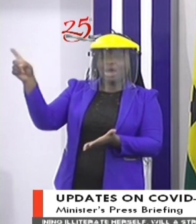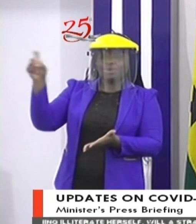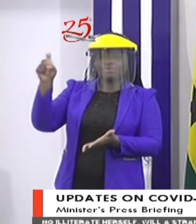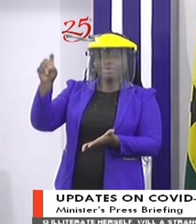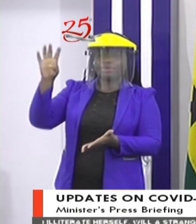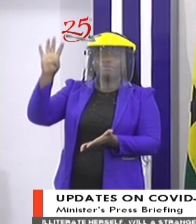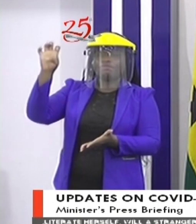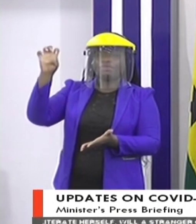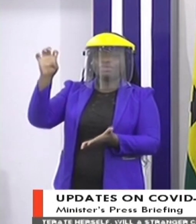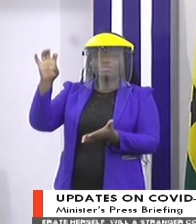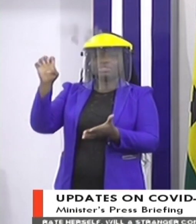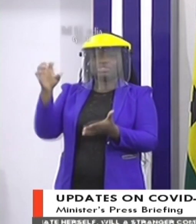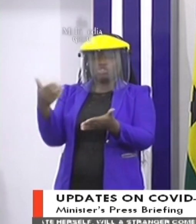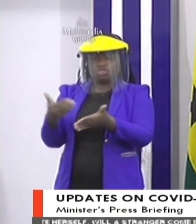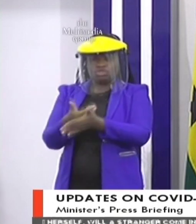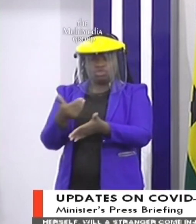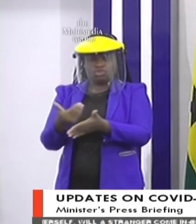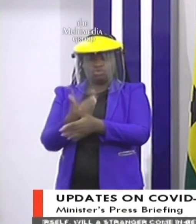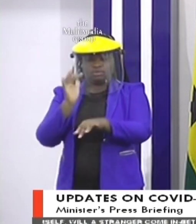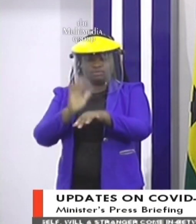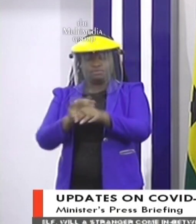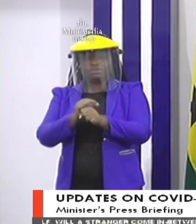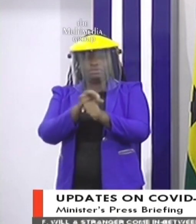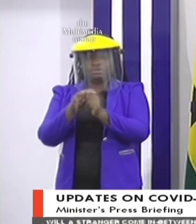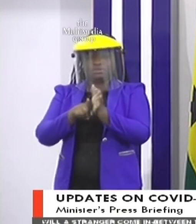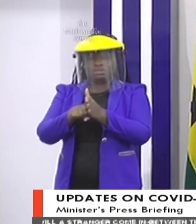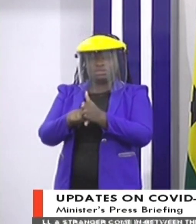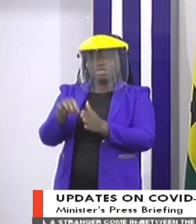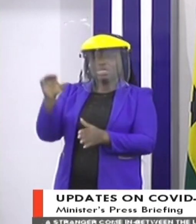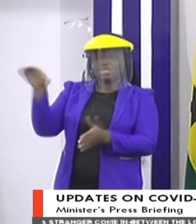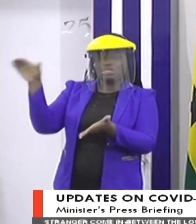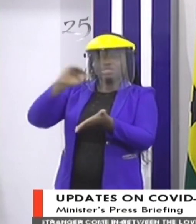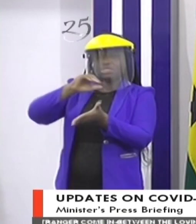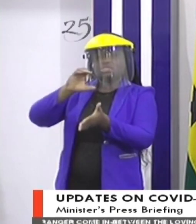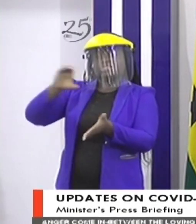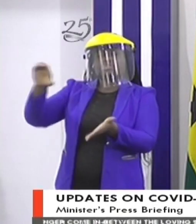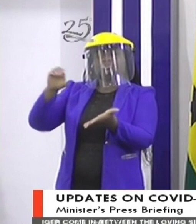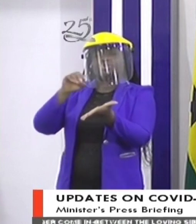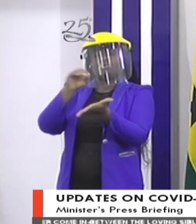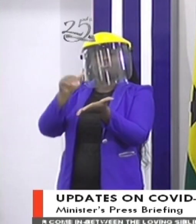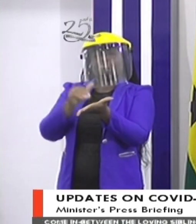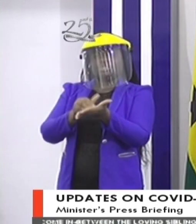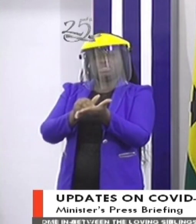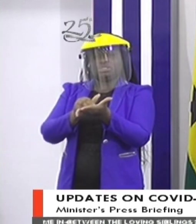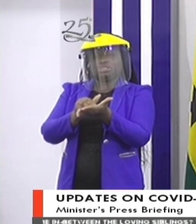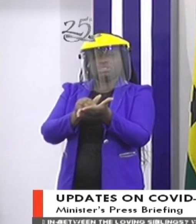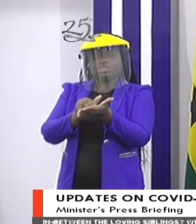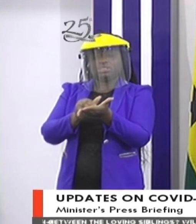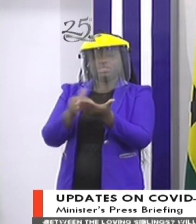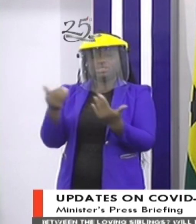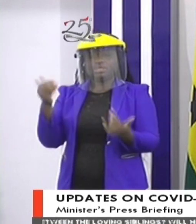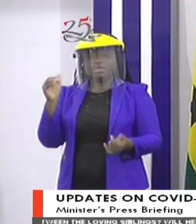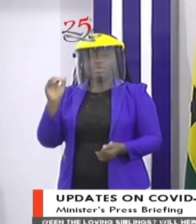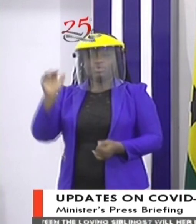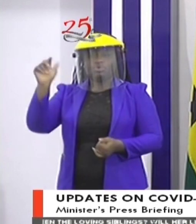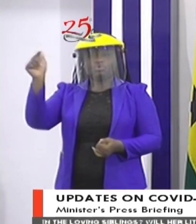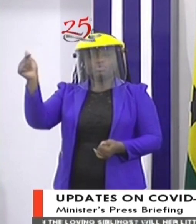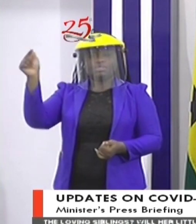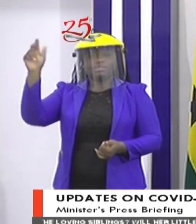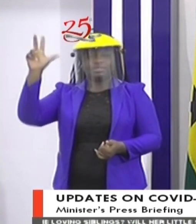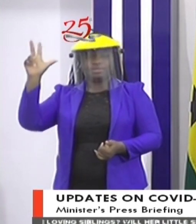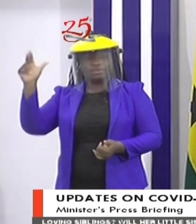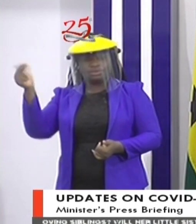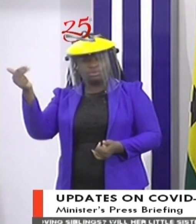new cases from 18 districts. Central region, 23 new cases from 5 districts.